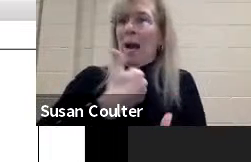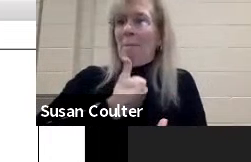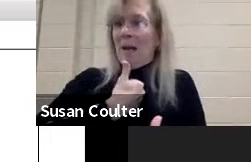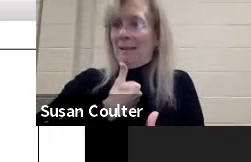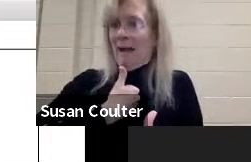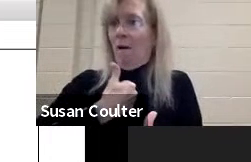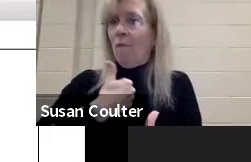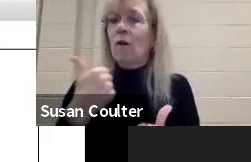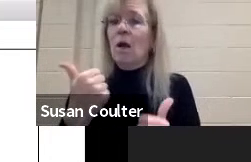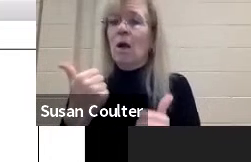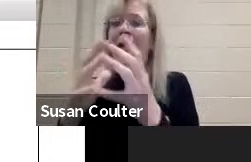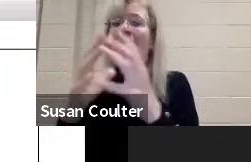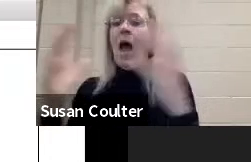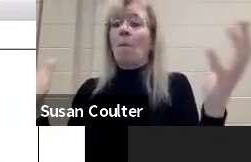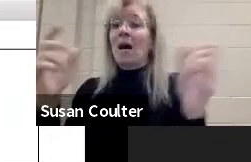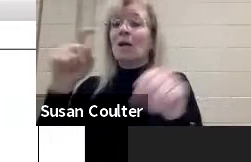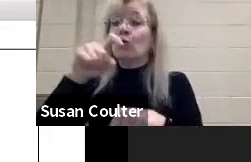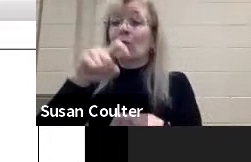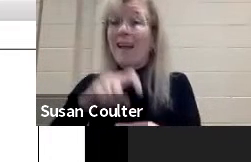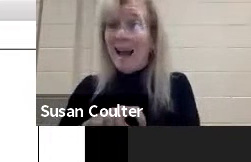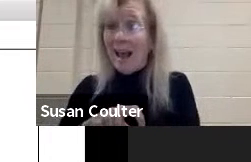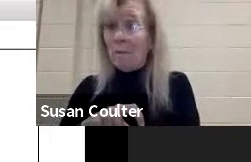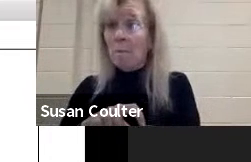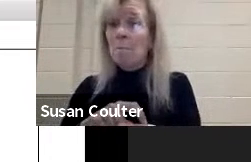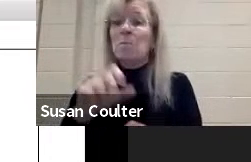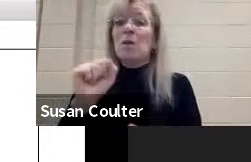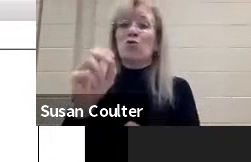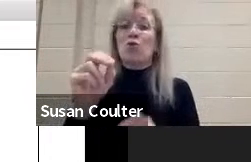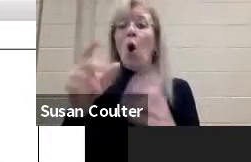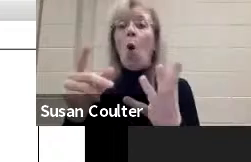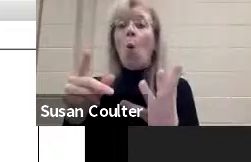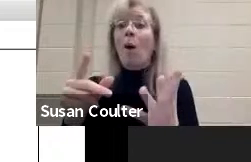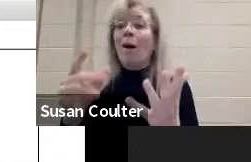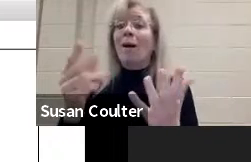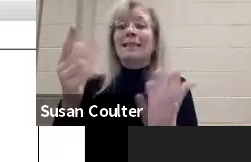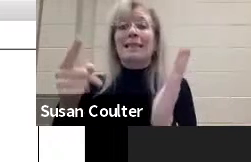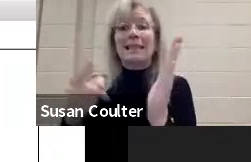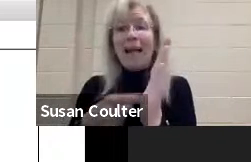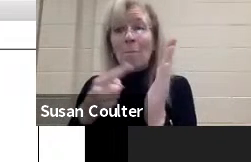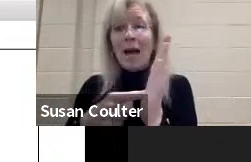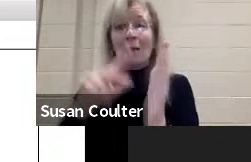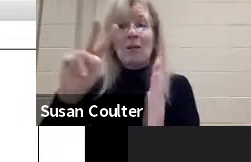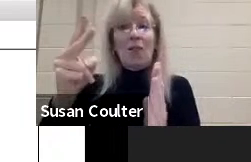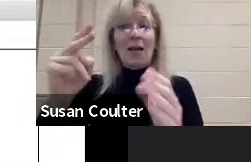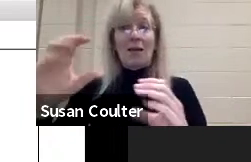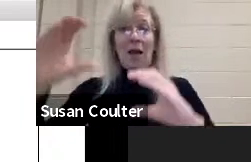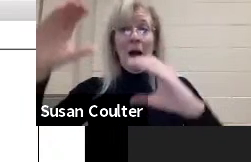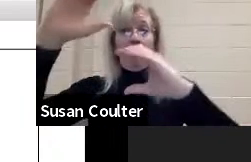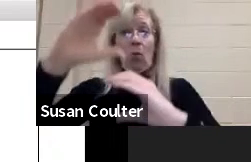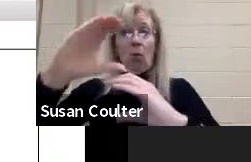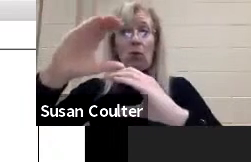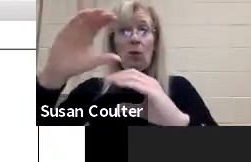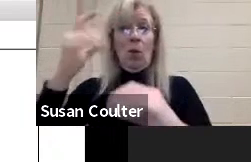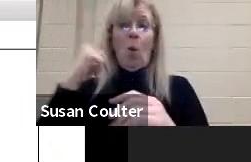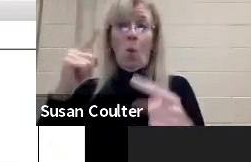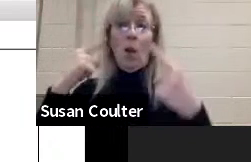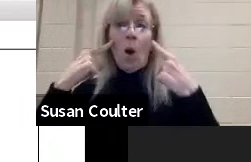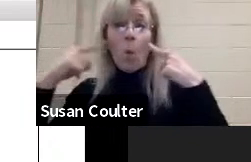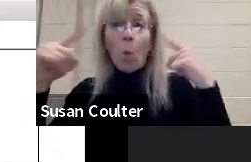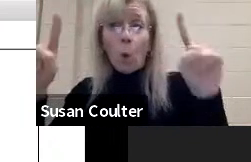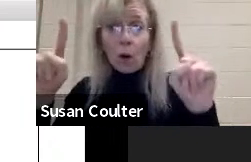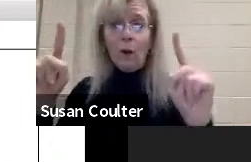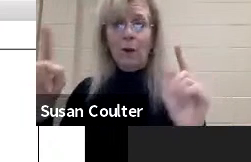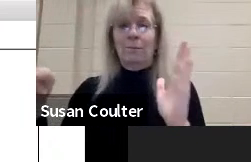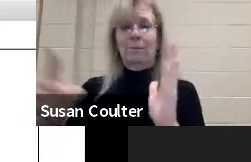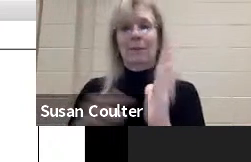remind myself how much time. So sometimes the double